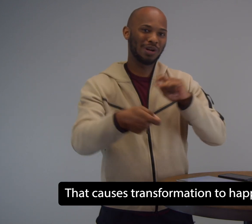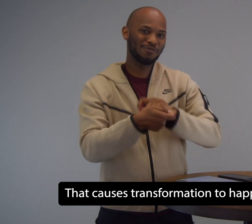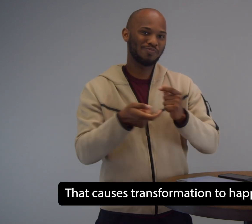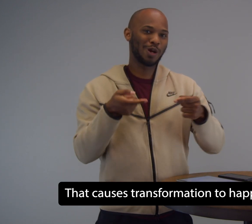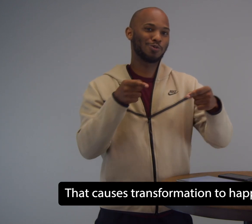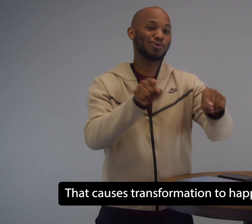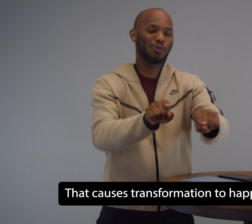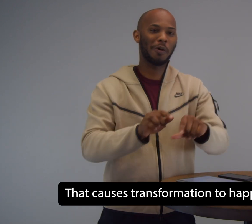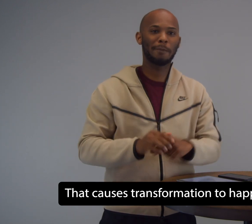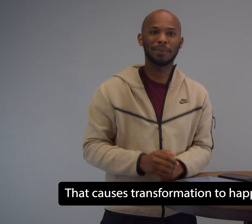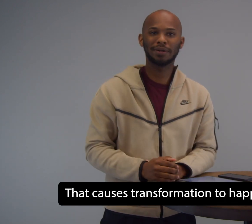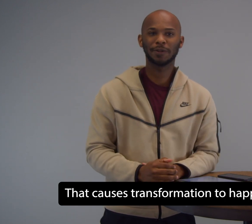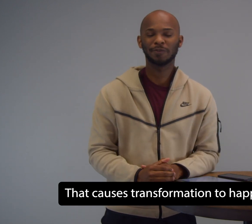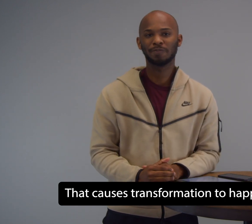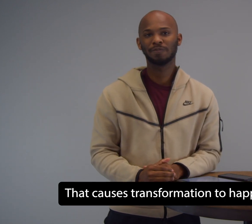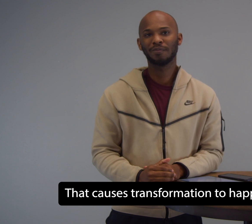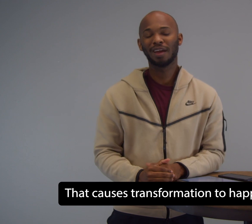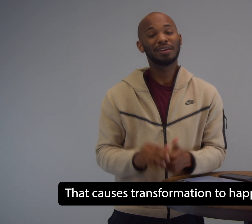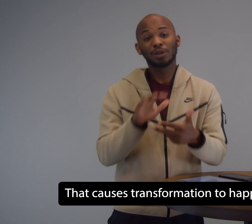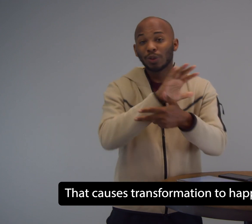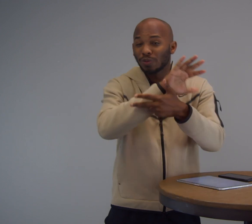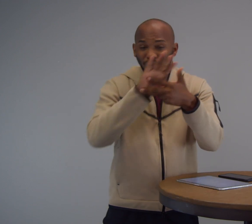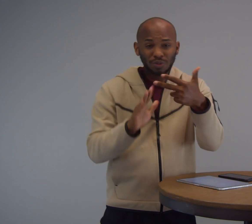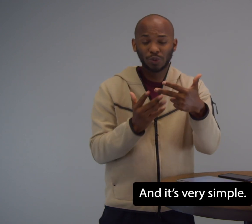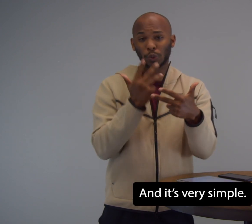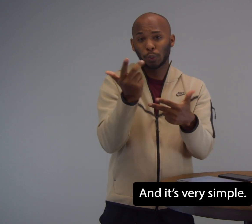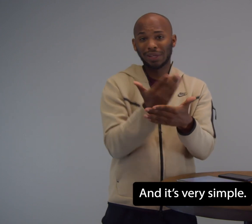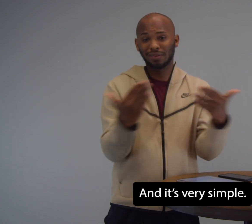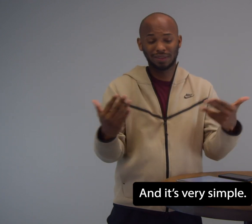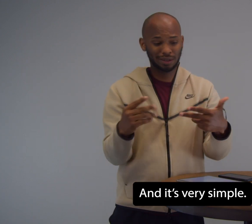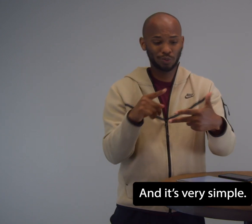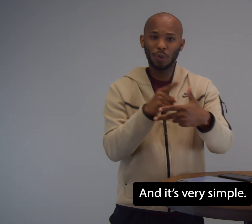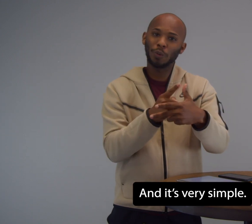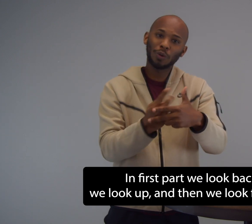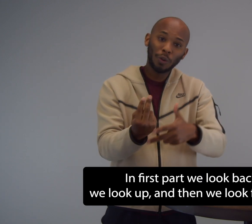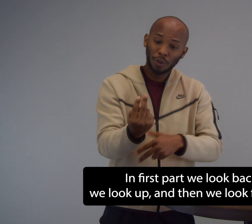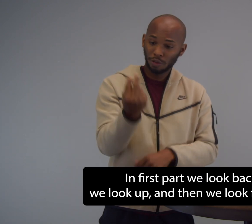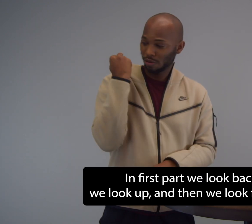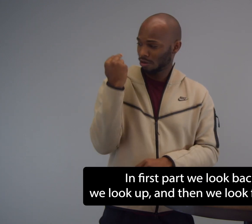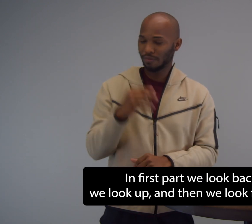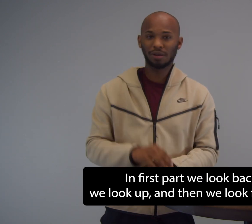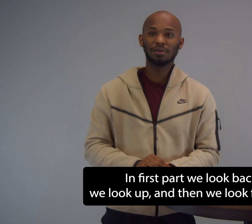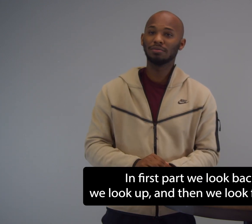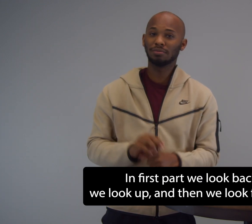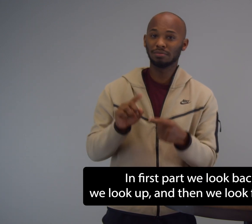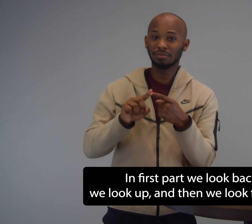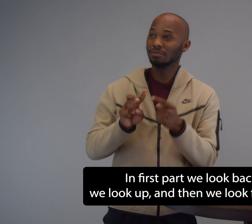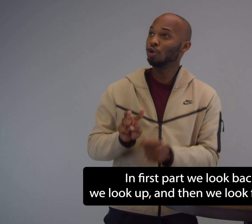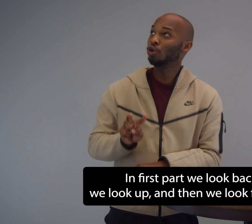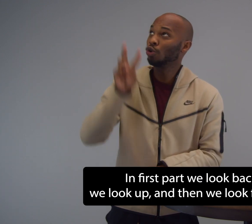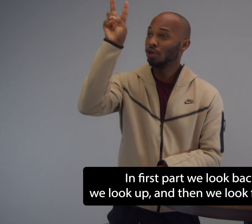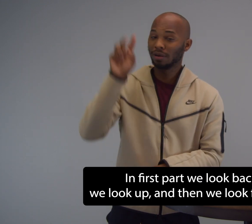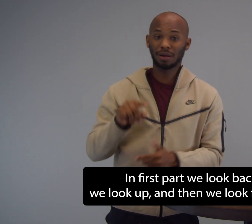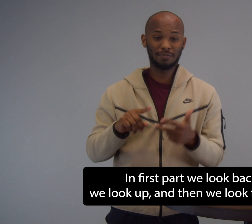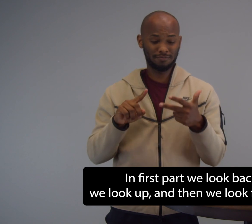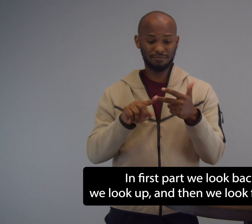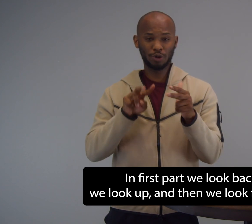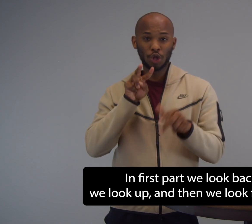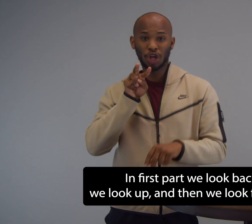transformation on the external to happen. And it's very simple. In the first one, we look back, we look up, and then we look forward.